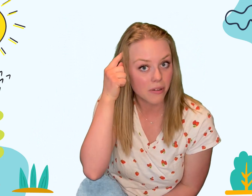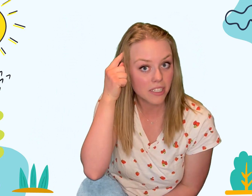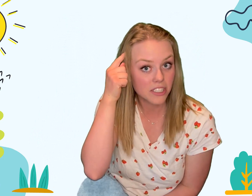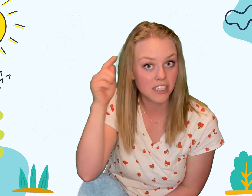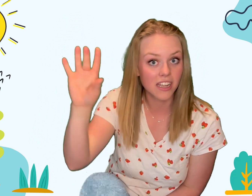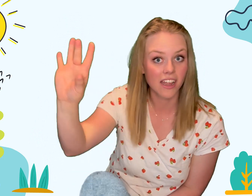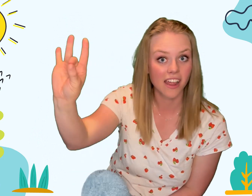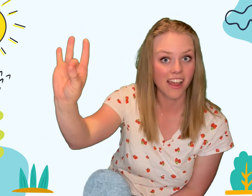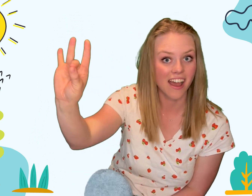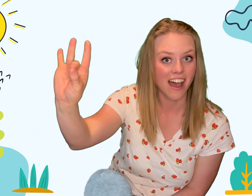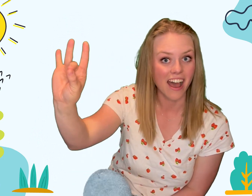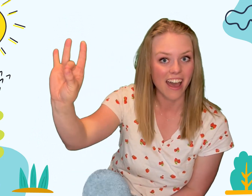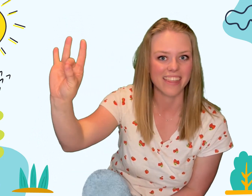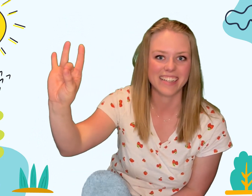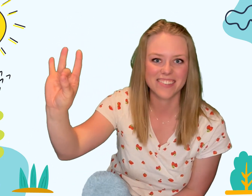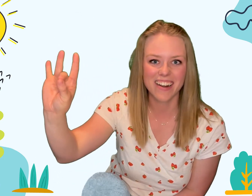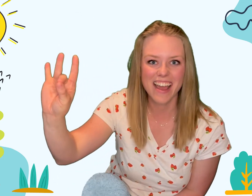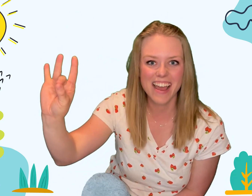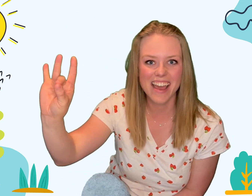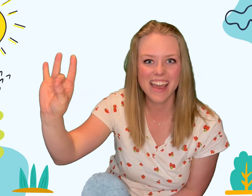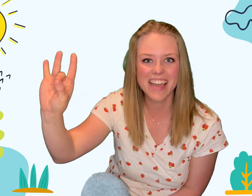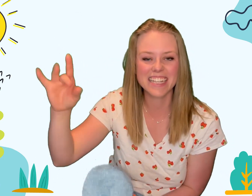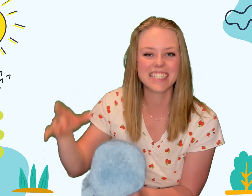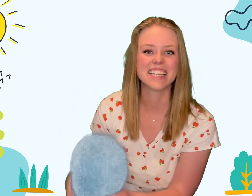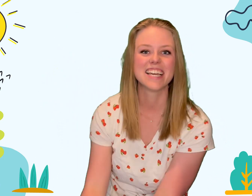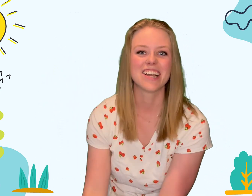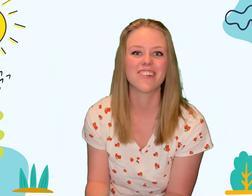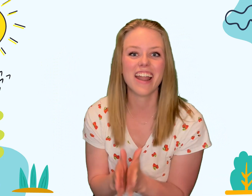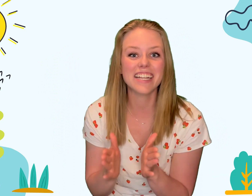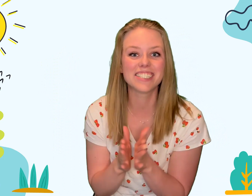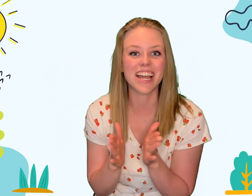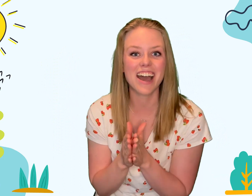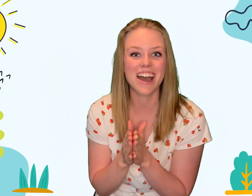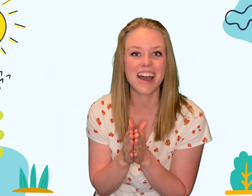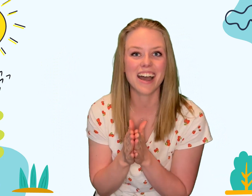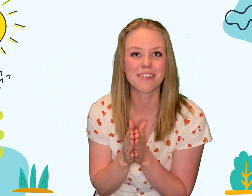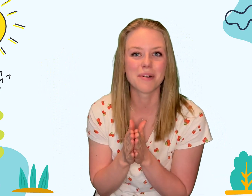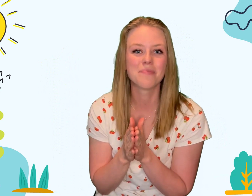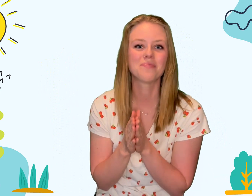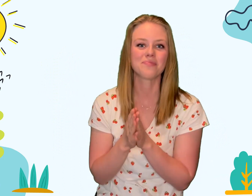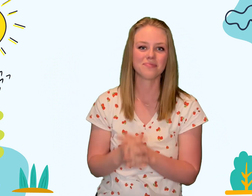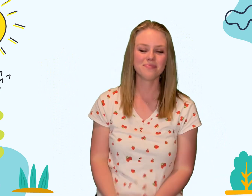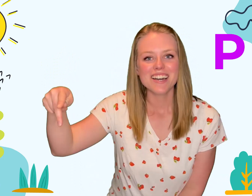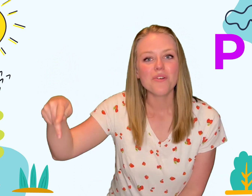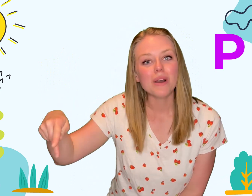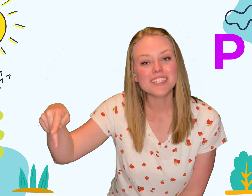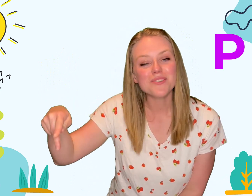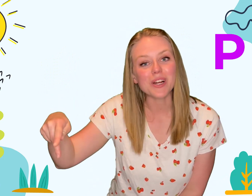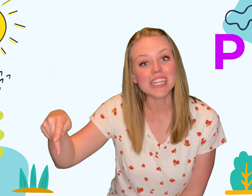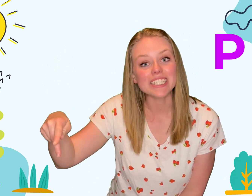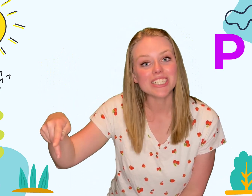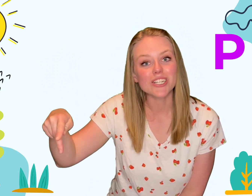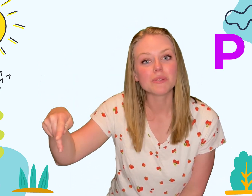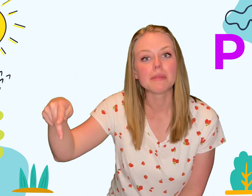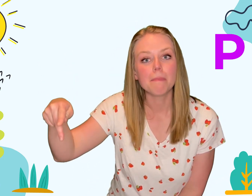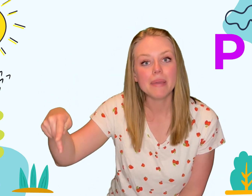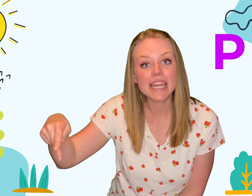language? That's right. Great job. What's a word that starts with